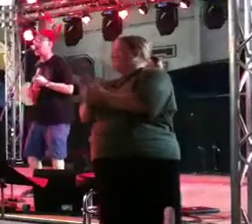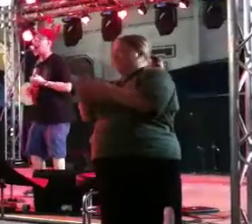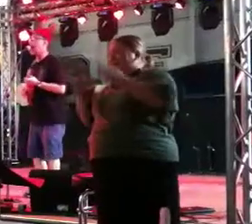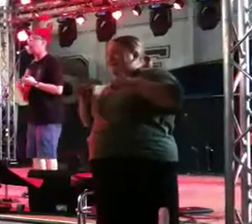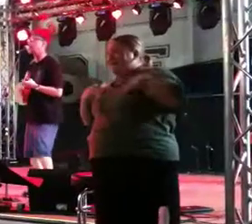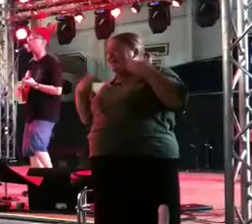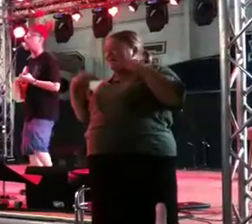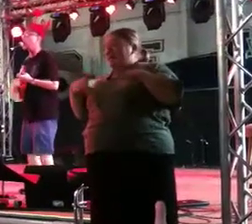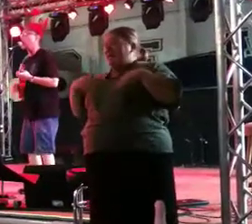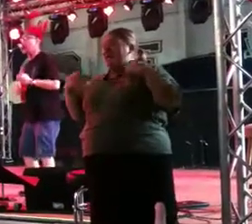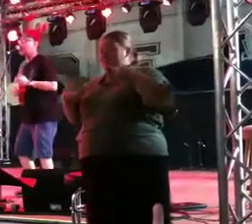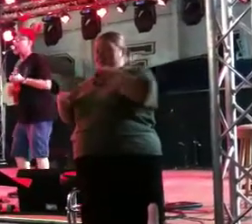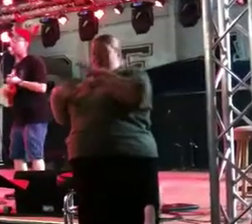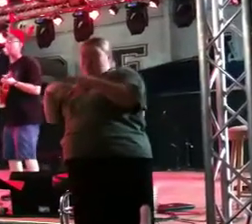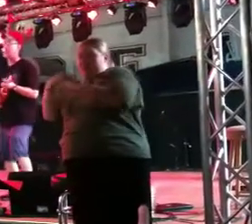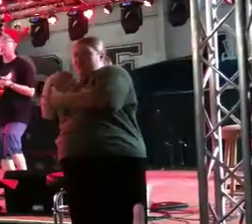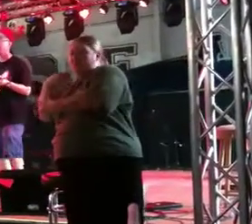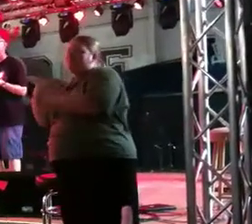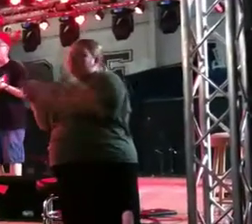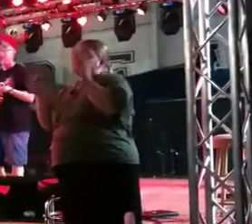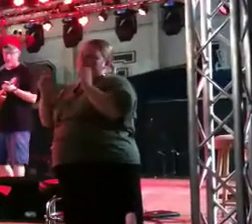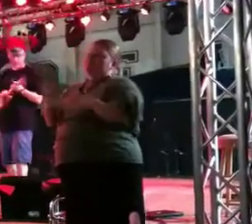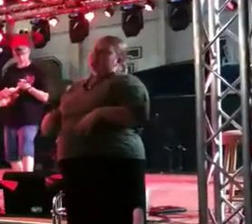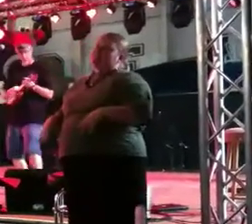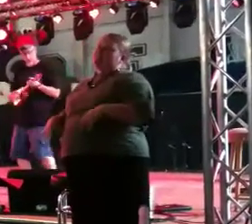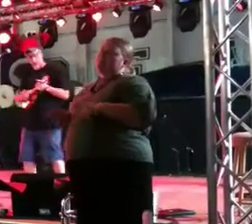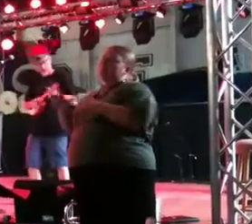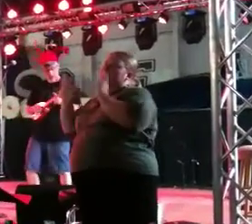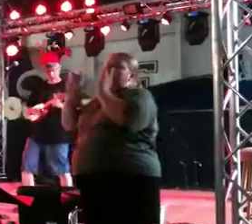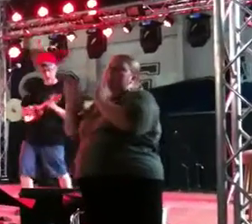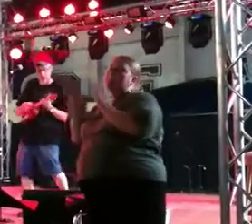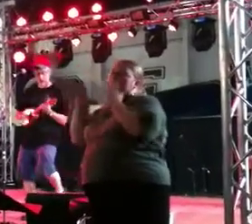Happy are the poor in spirit.